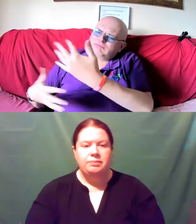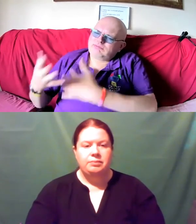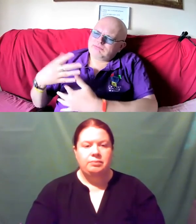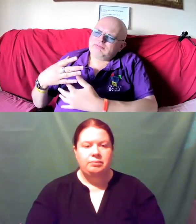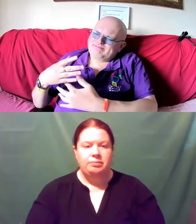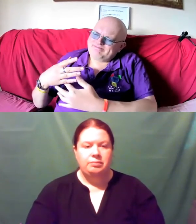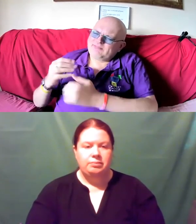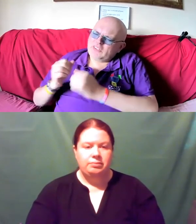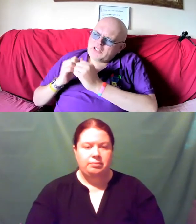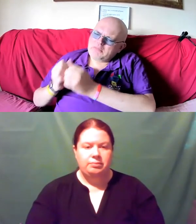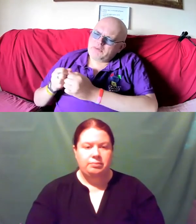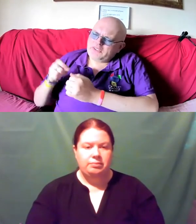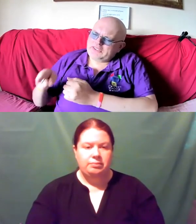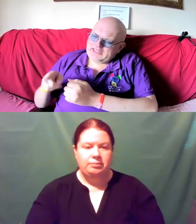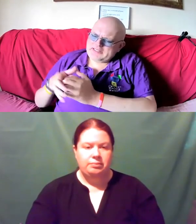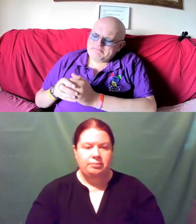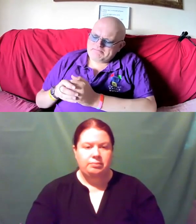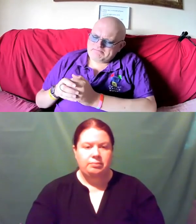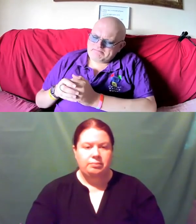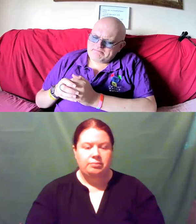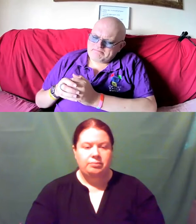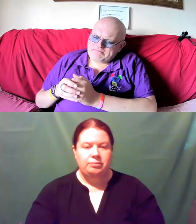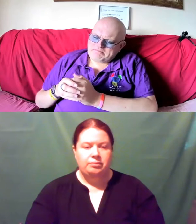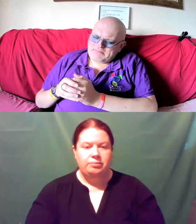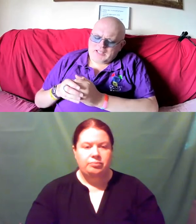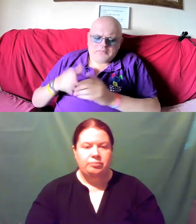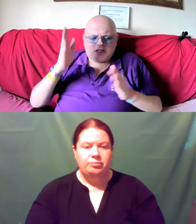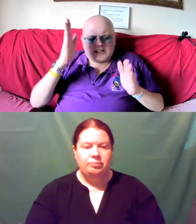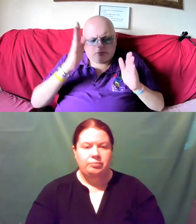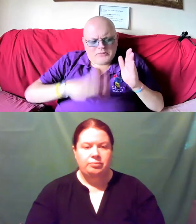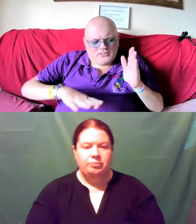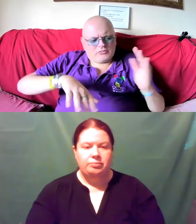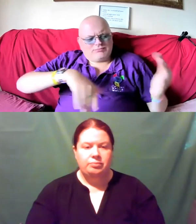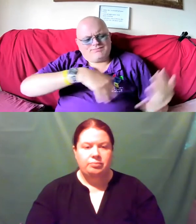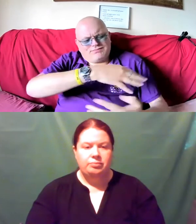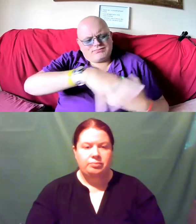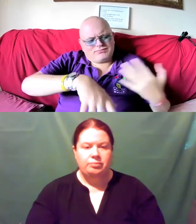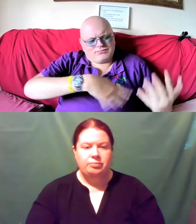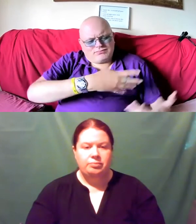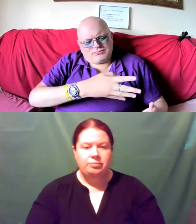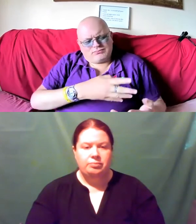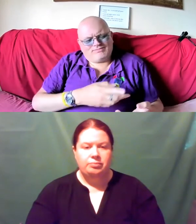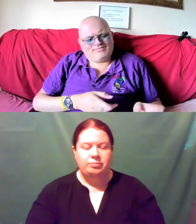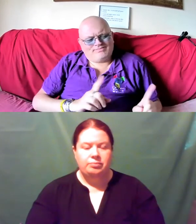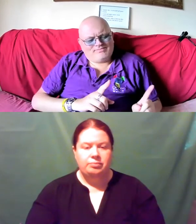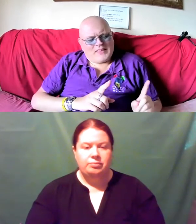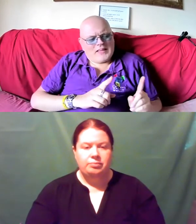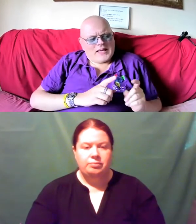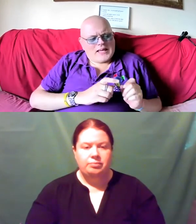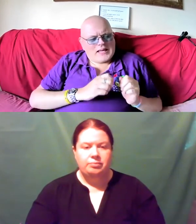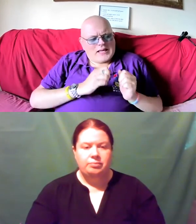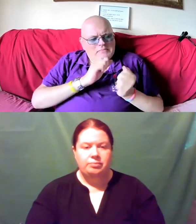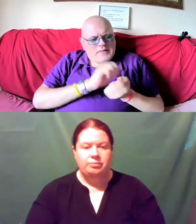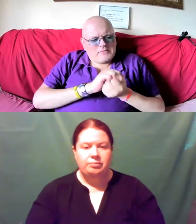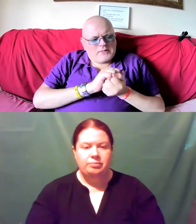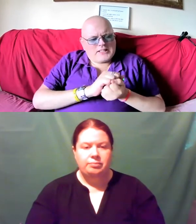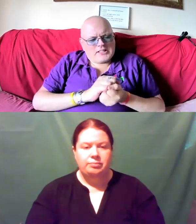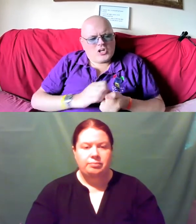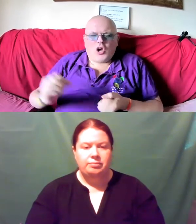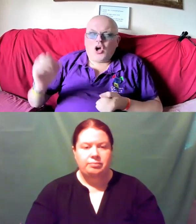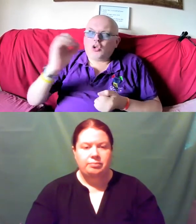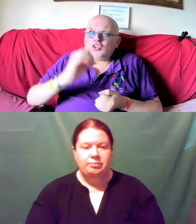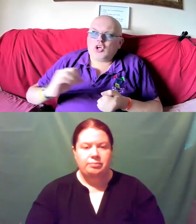It was a kind of a mixed experiences, really. I have, you know, memories of, you know, during the month of October, you know, all the family